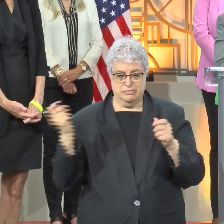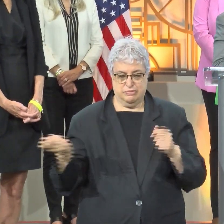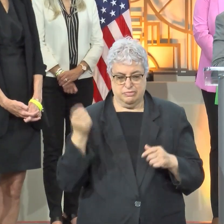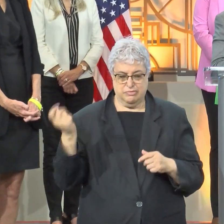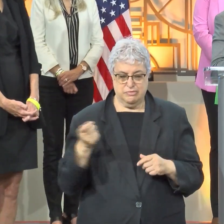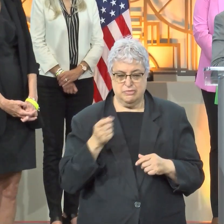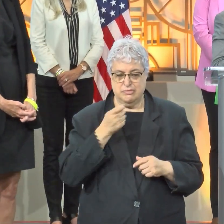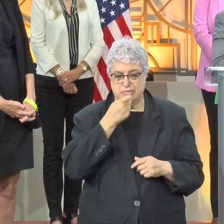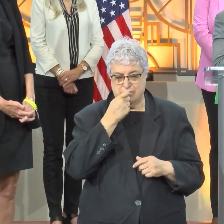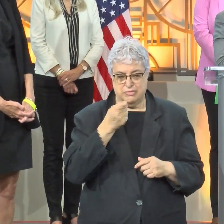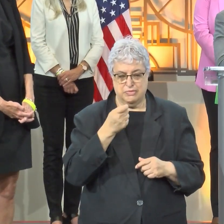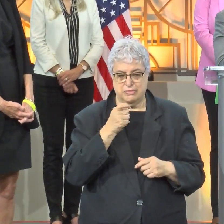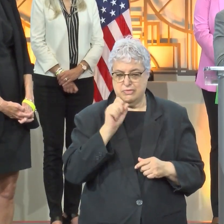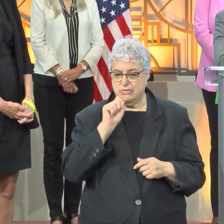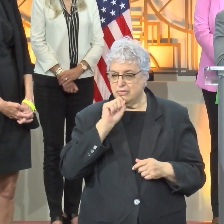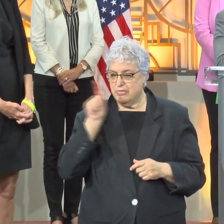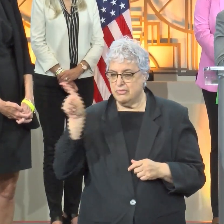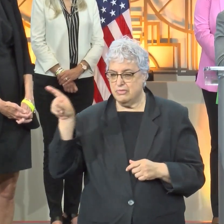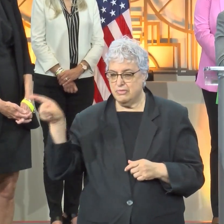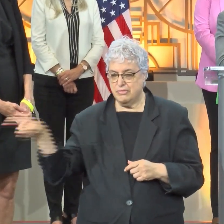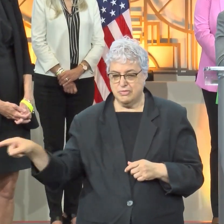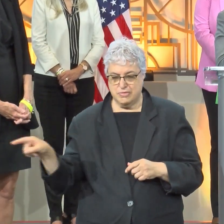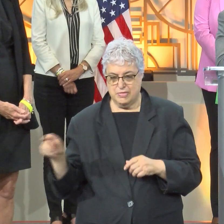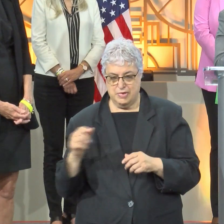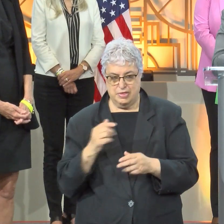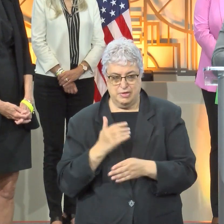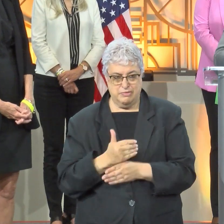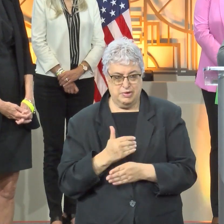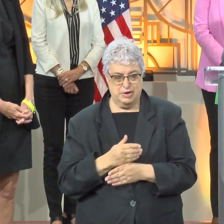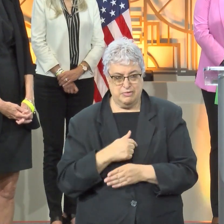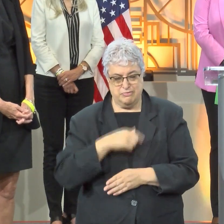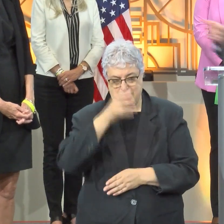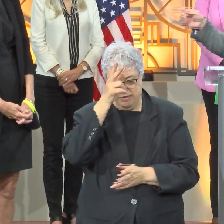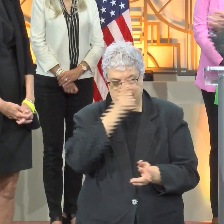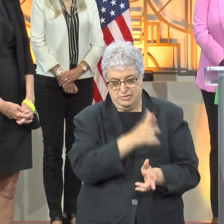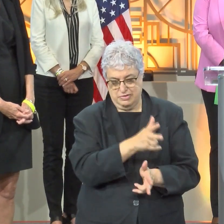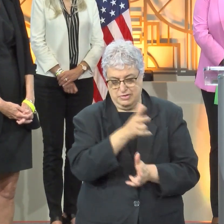because I'm chewing some bubble gum, and I spit the bubble gum out the window. My dad pulls